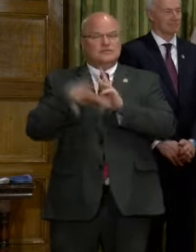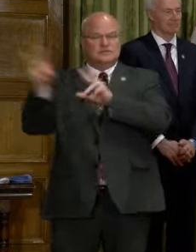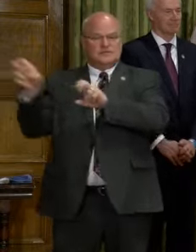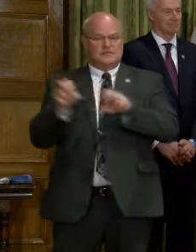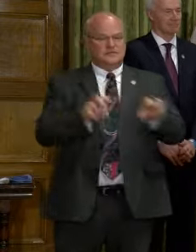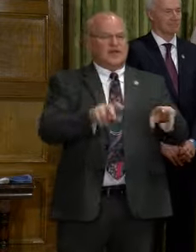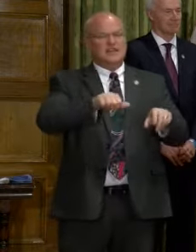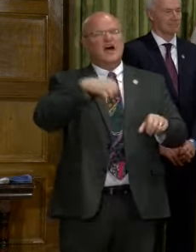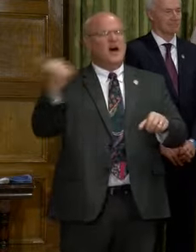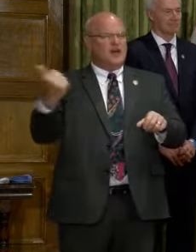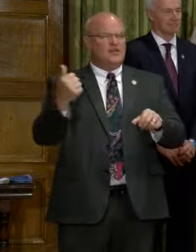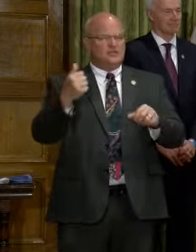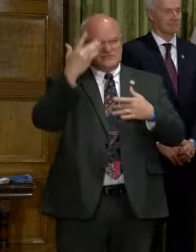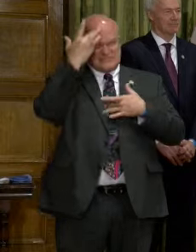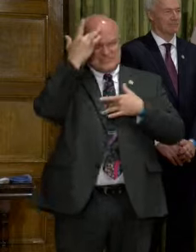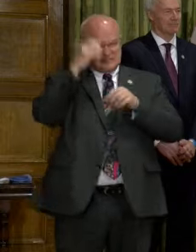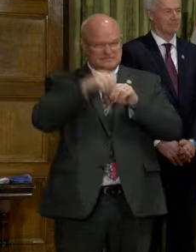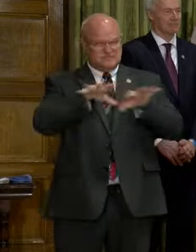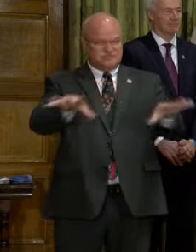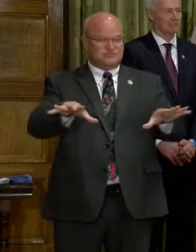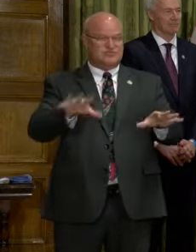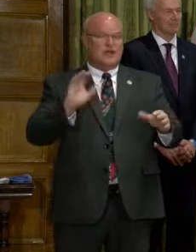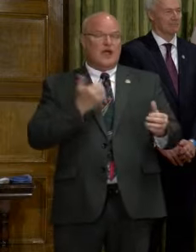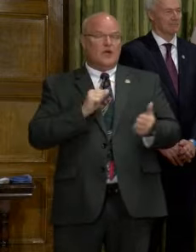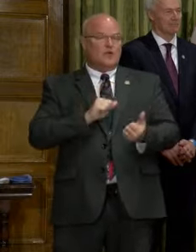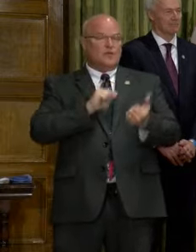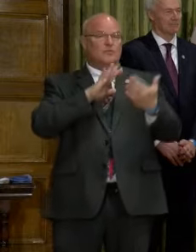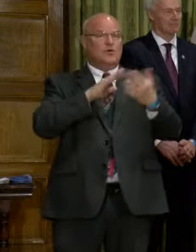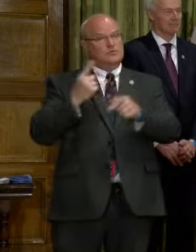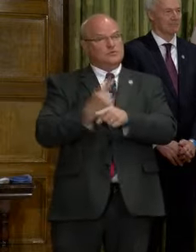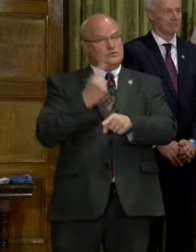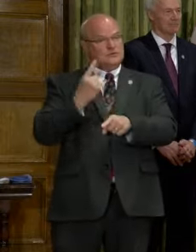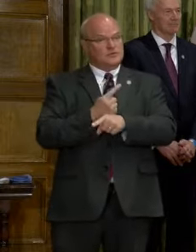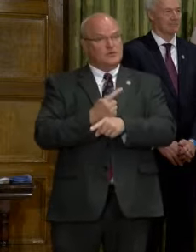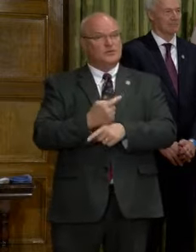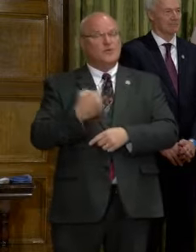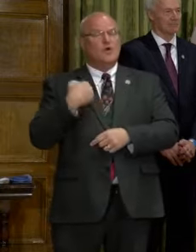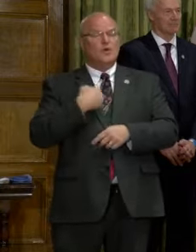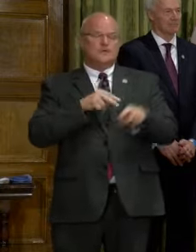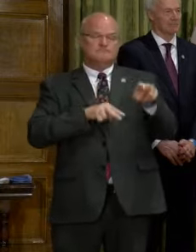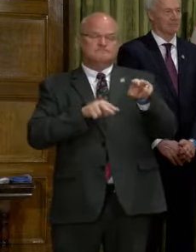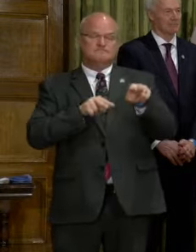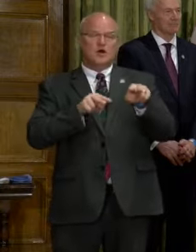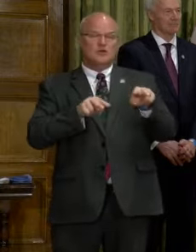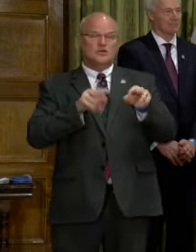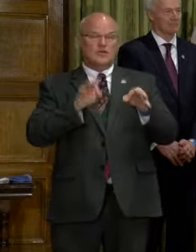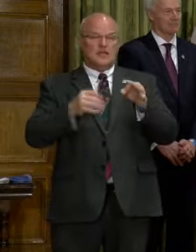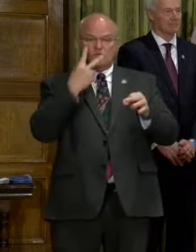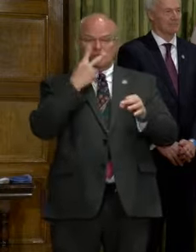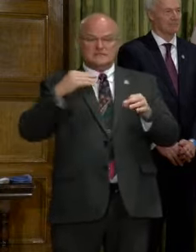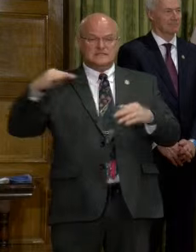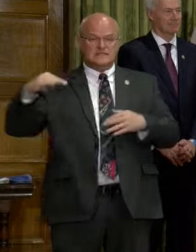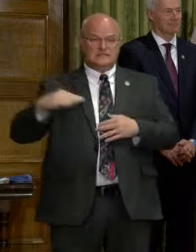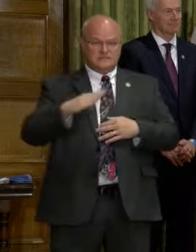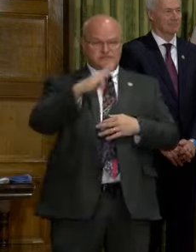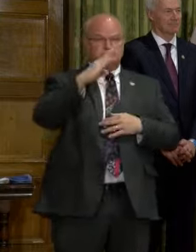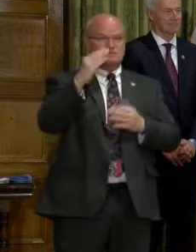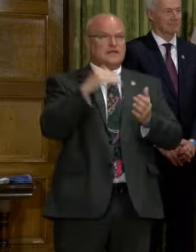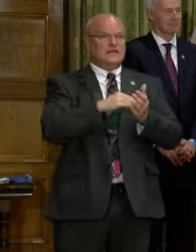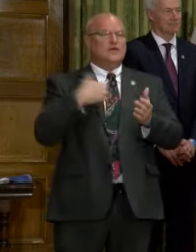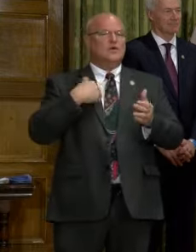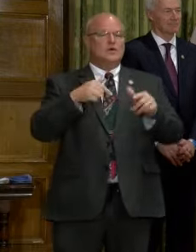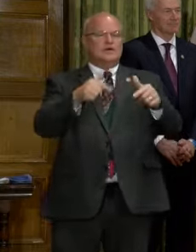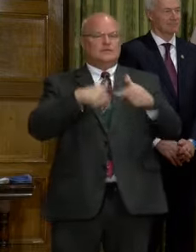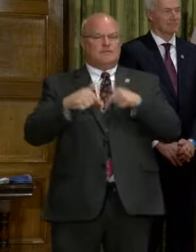other communicable diseases. Our approach seems very reasonable. We'll monitor it. Of course, if we see a resurgence of cases, we can